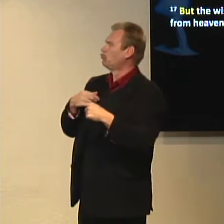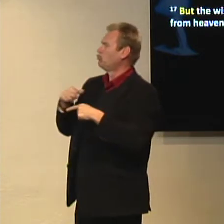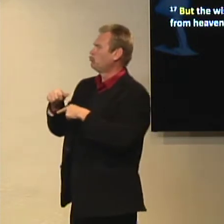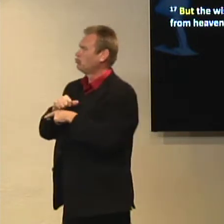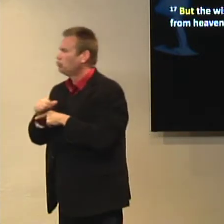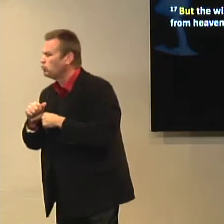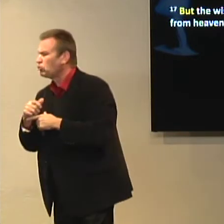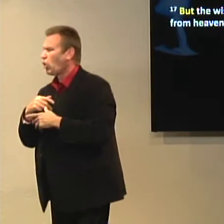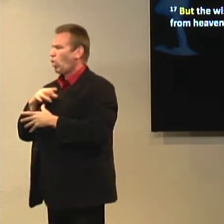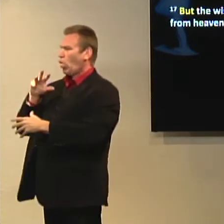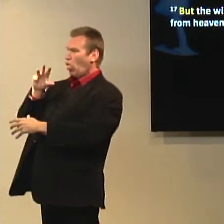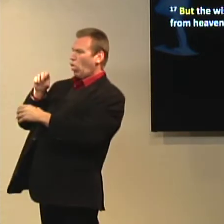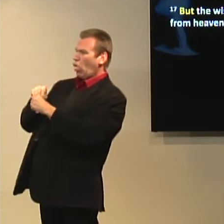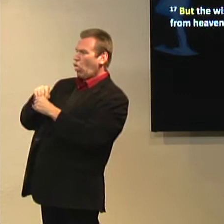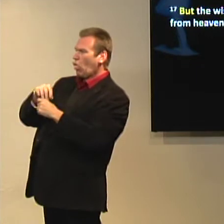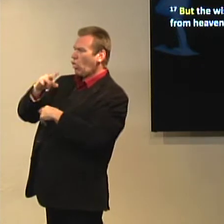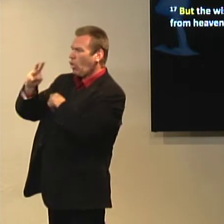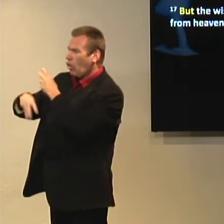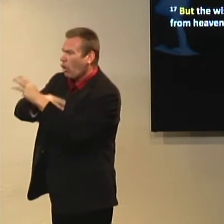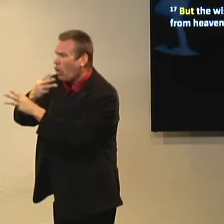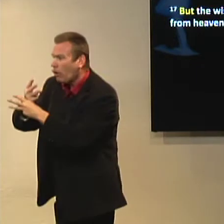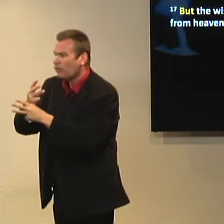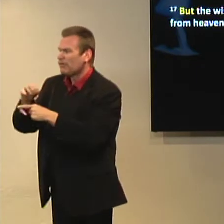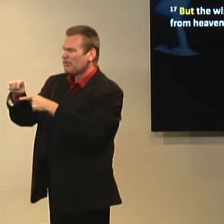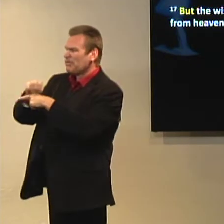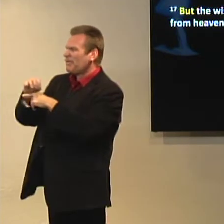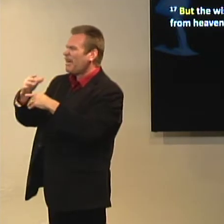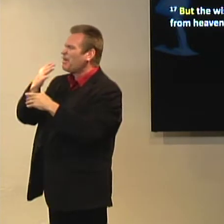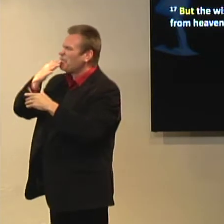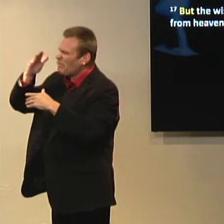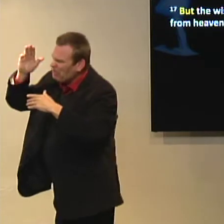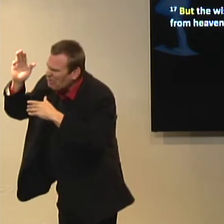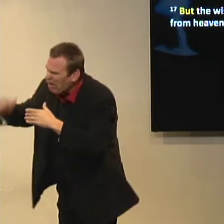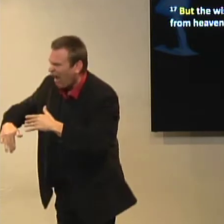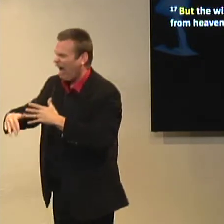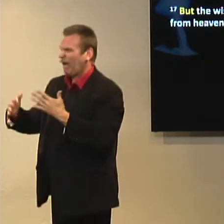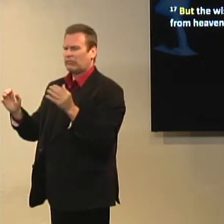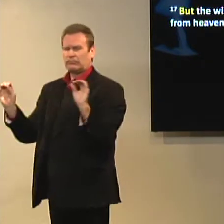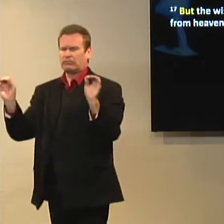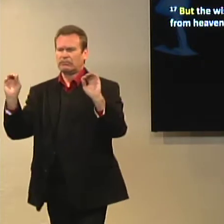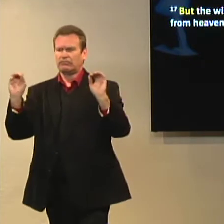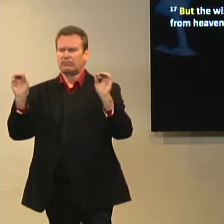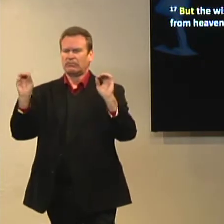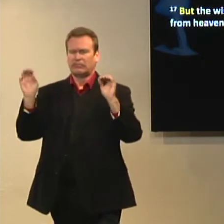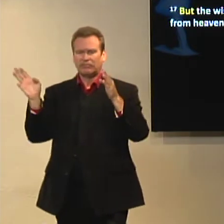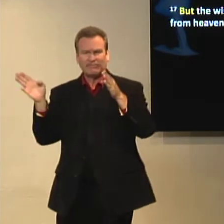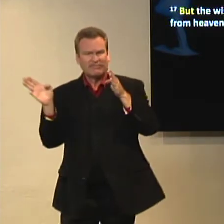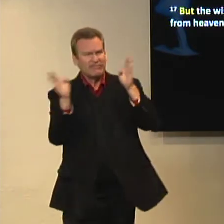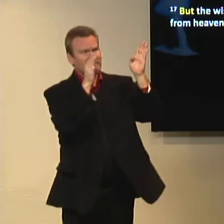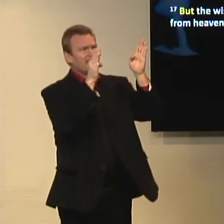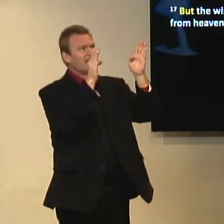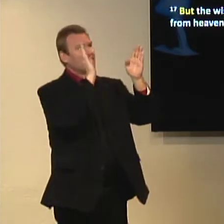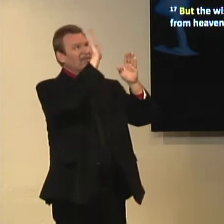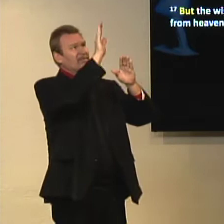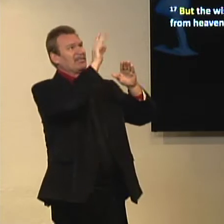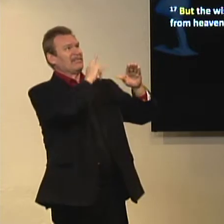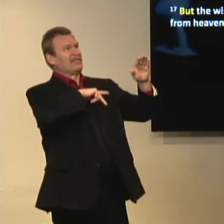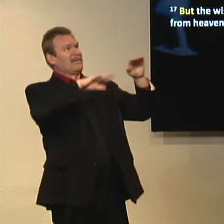it. To wish to go back to sinful practices and to fall back into that and go into that way of life